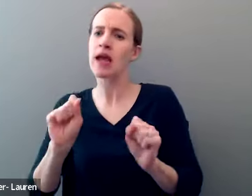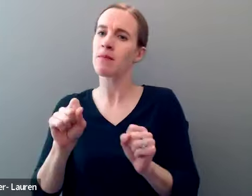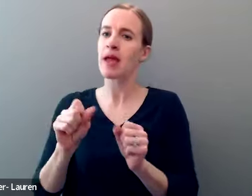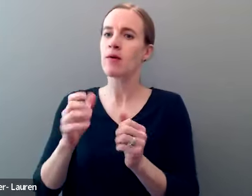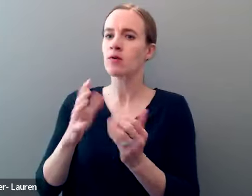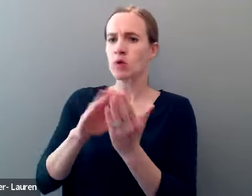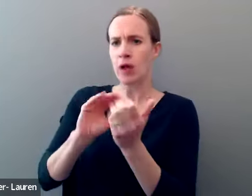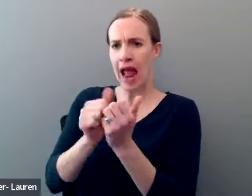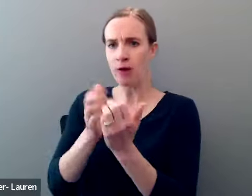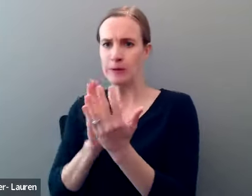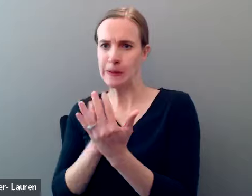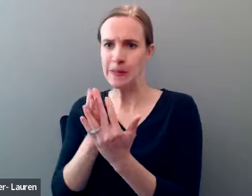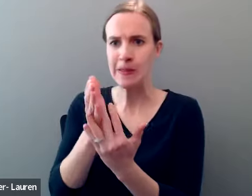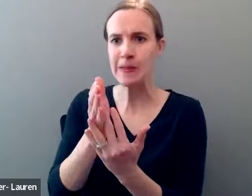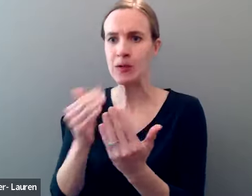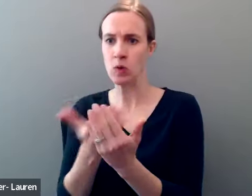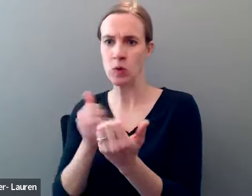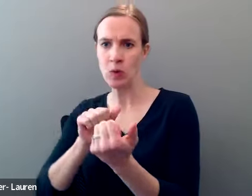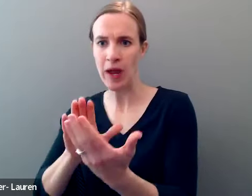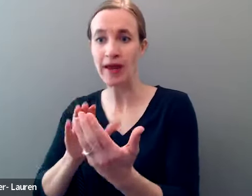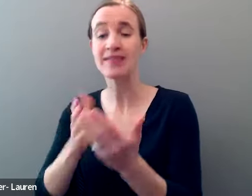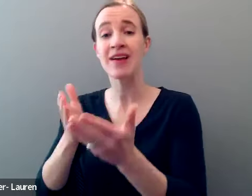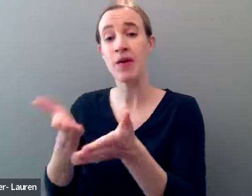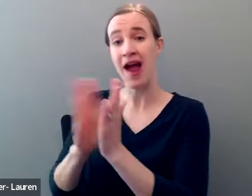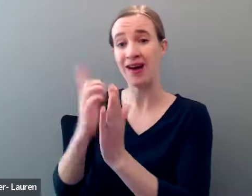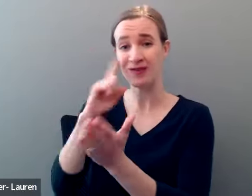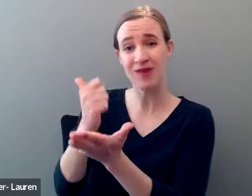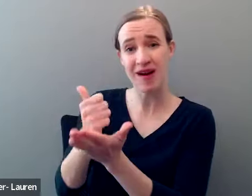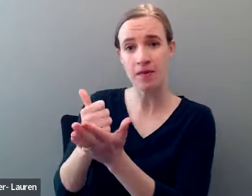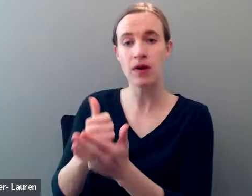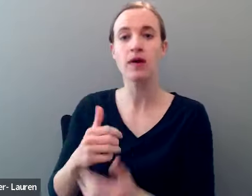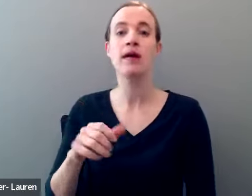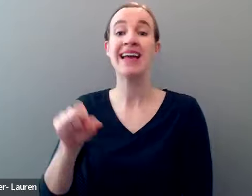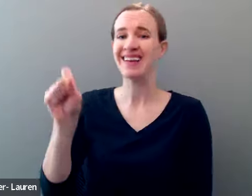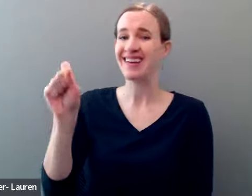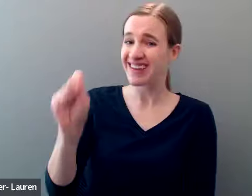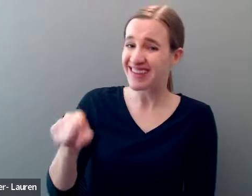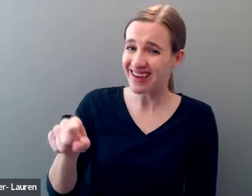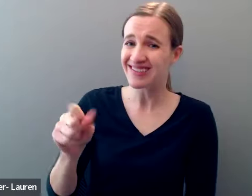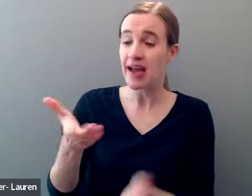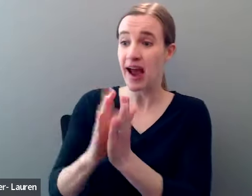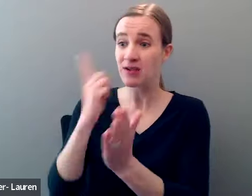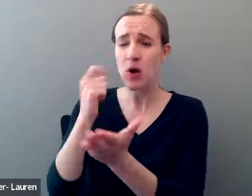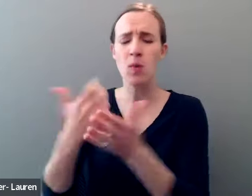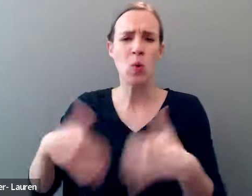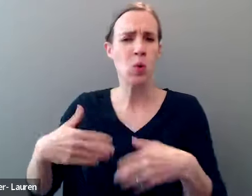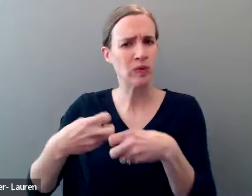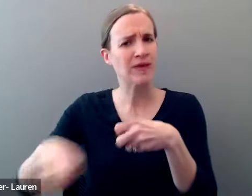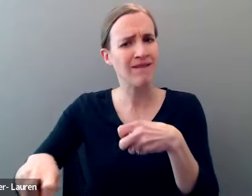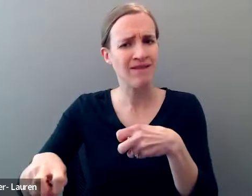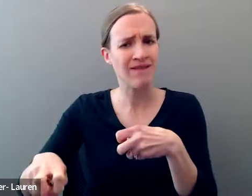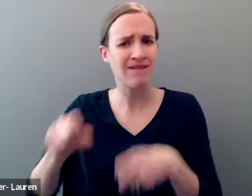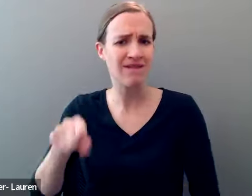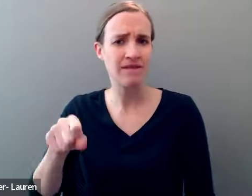Yeah. Oof, asking for help, accepting help. Those are tough and tough times. And I love